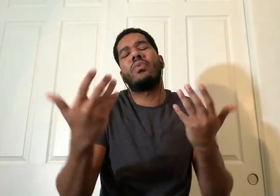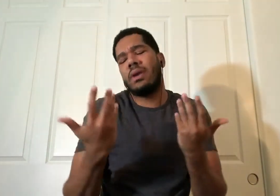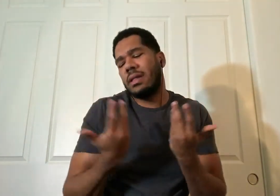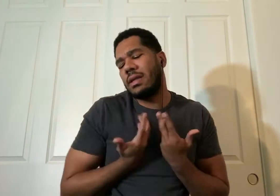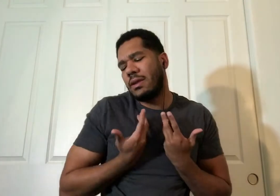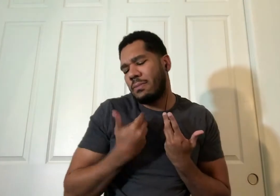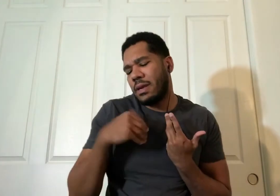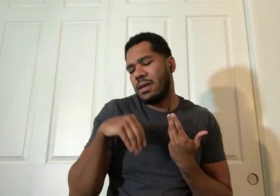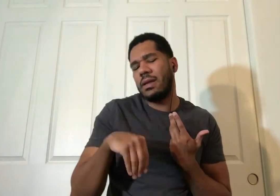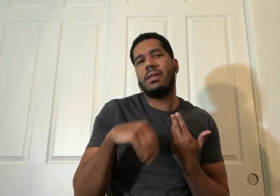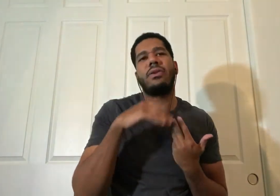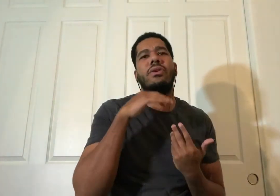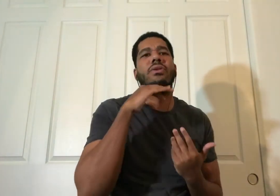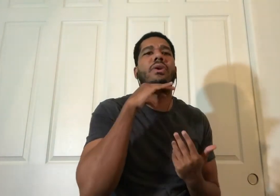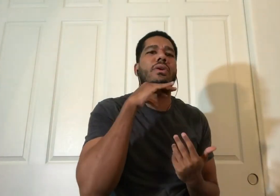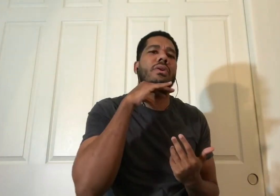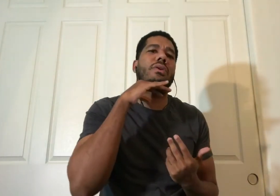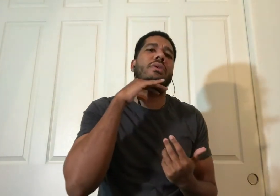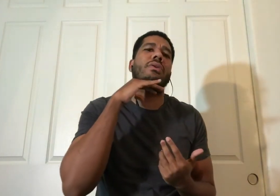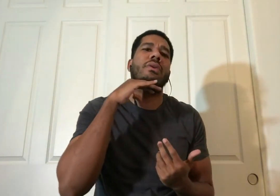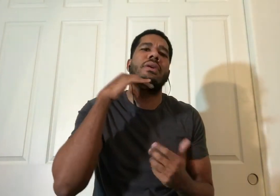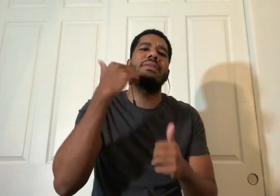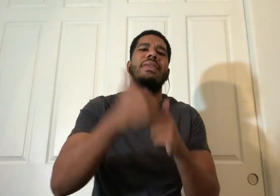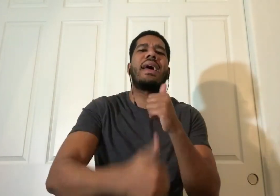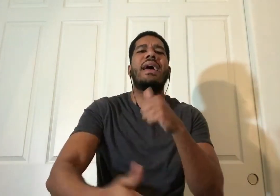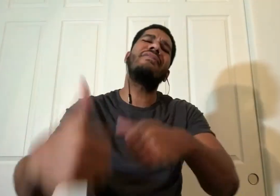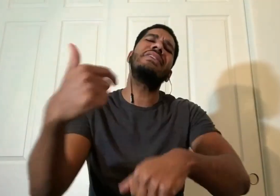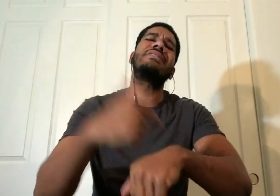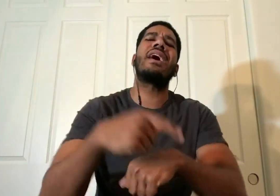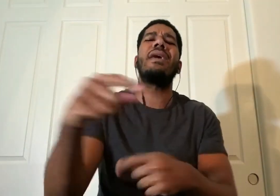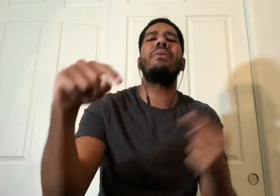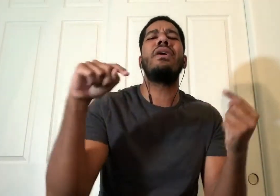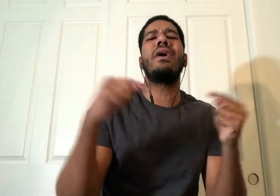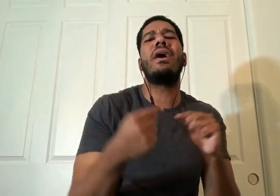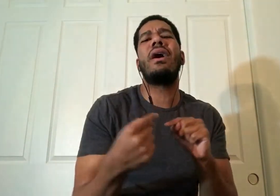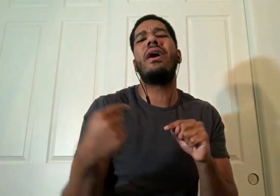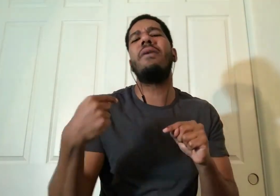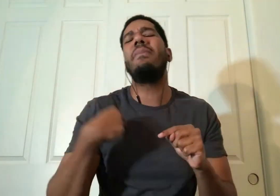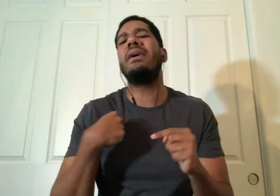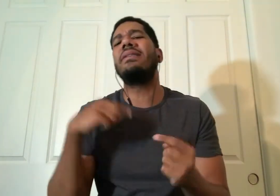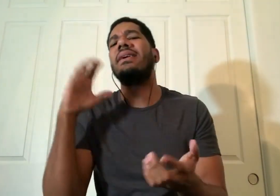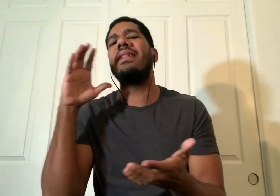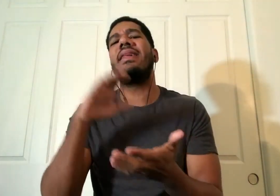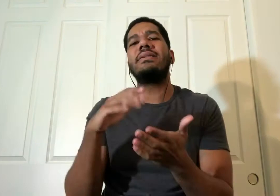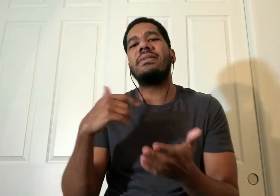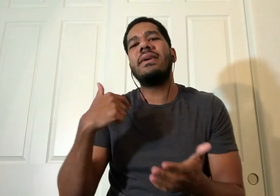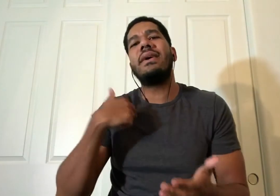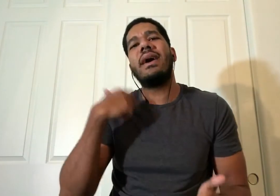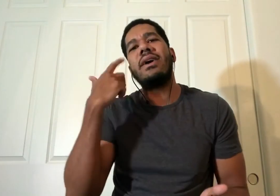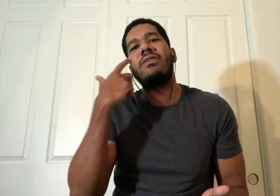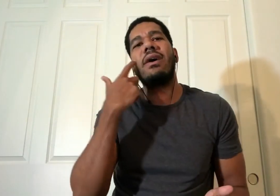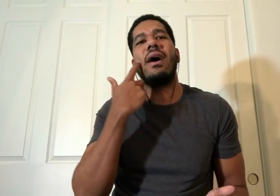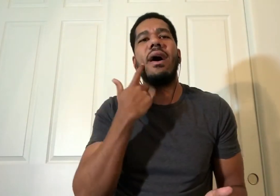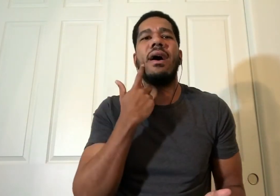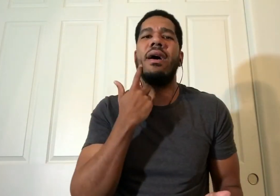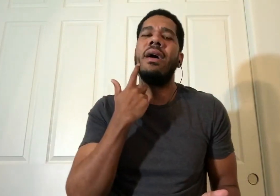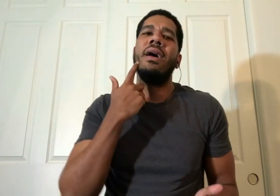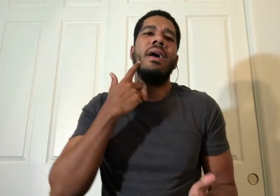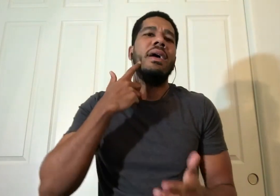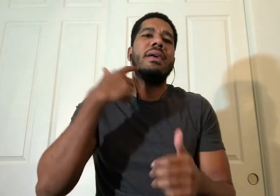and leave me in the dirt. 'Cause every time you hurt me, the less that I cry.